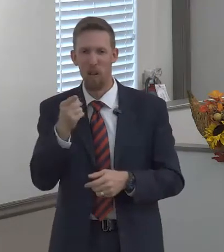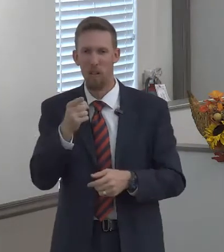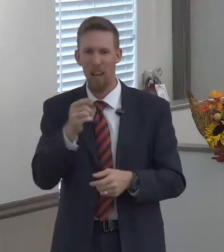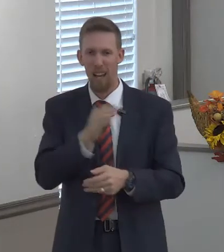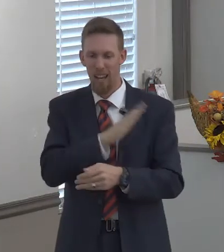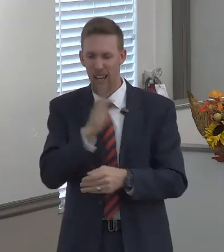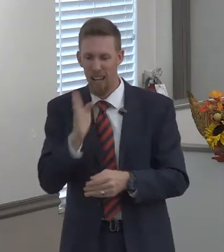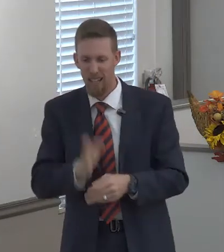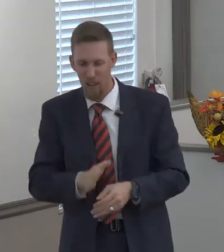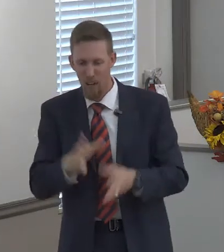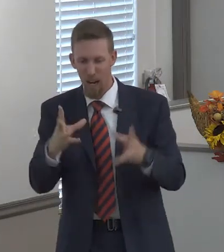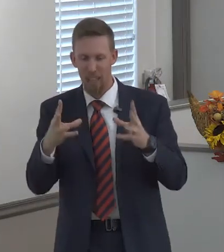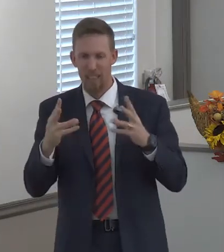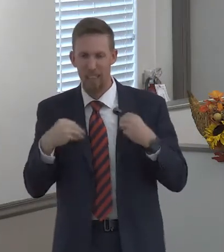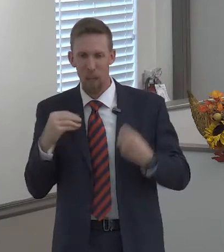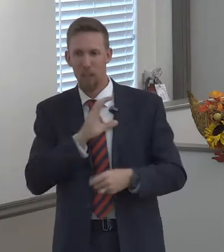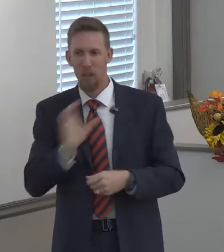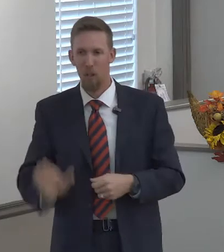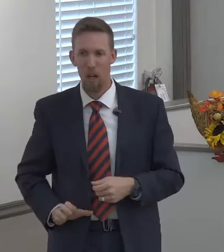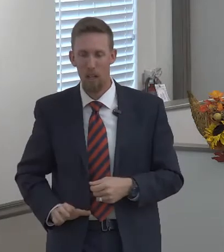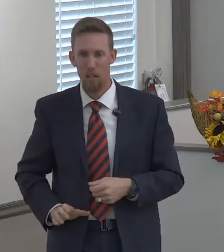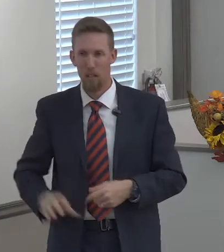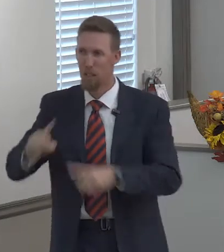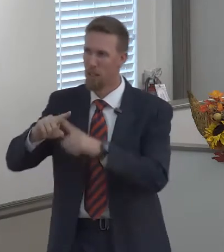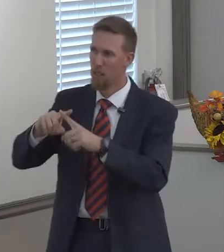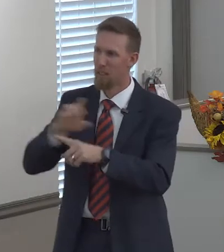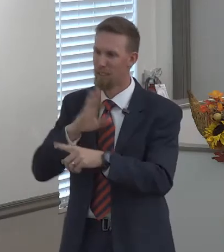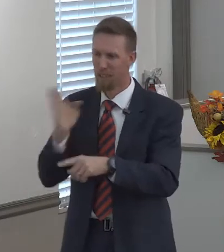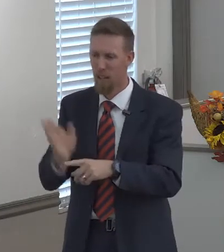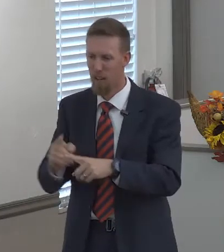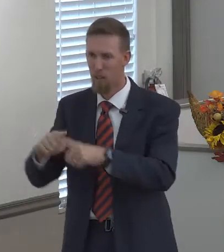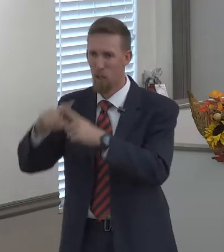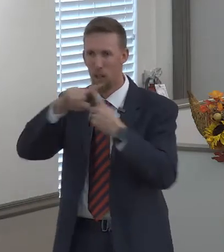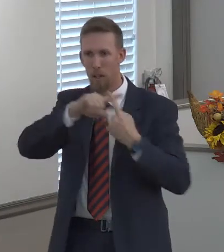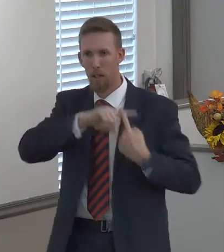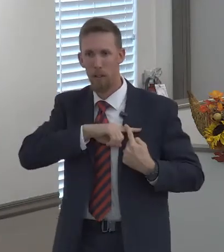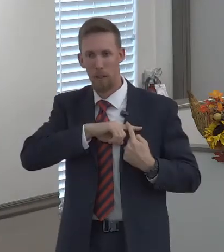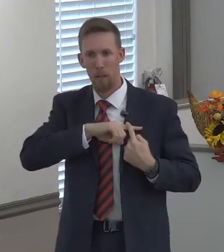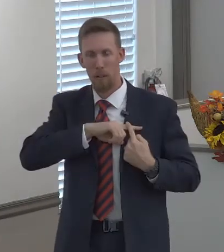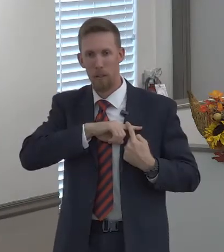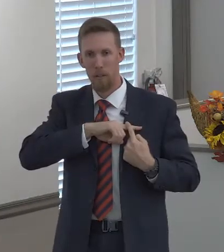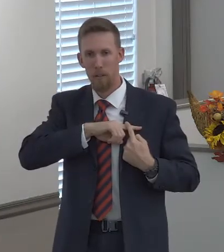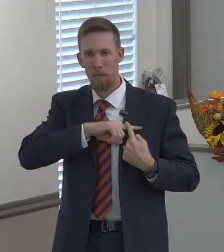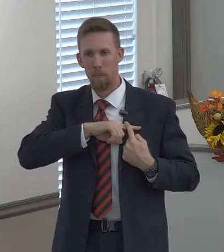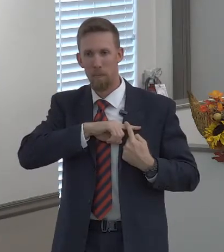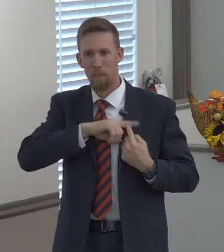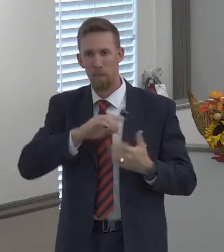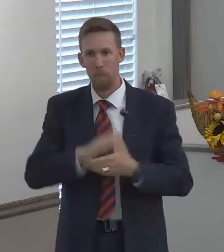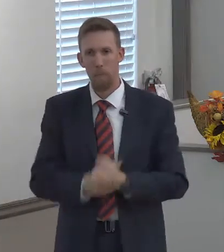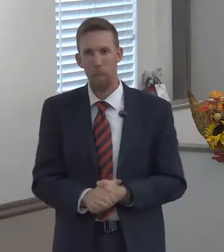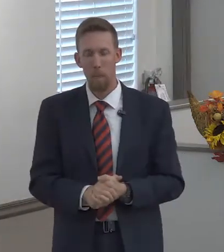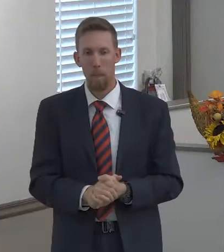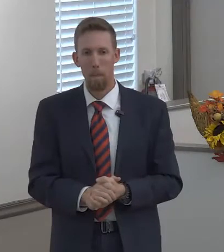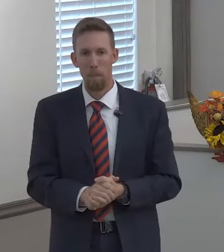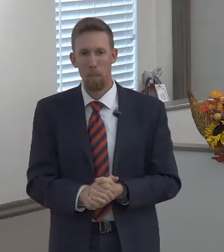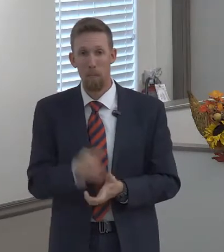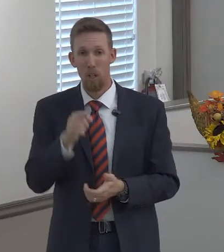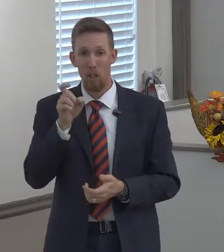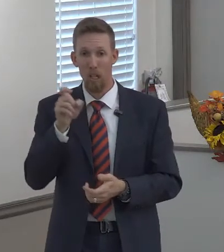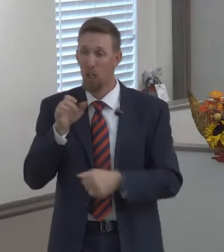What if you could only be saved if you gave $4 million to worthy causes?